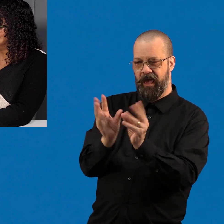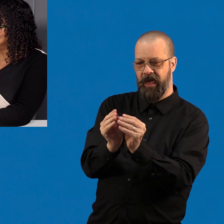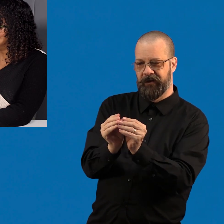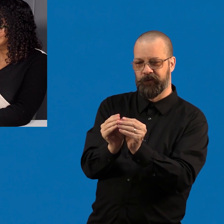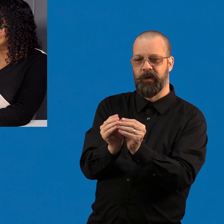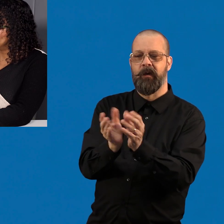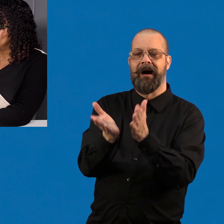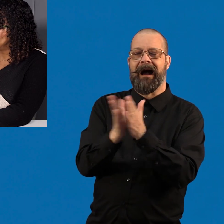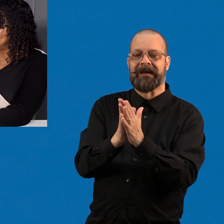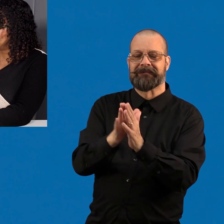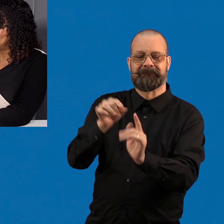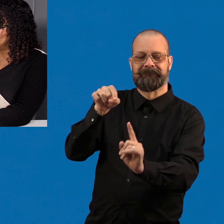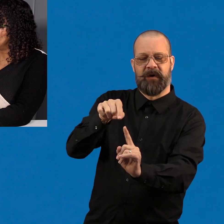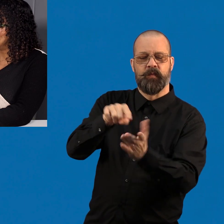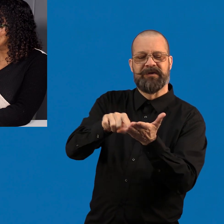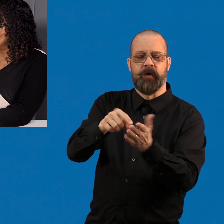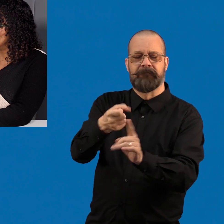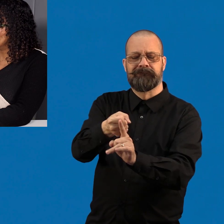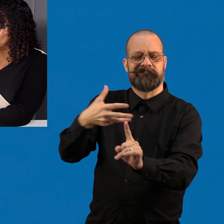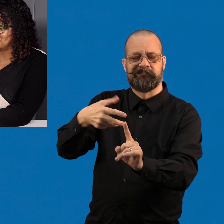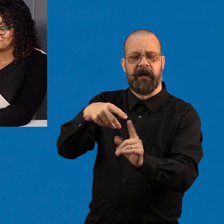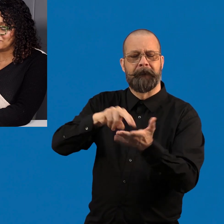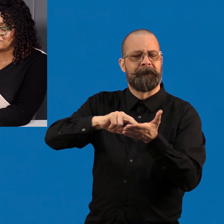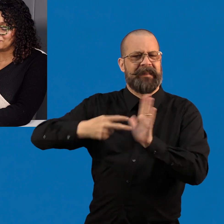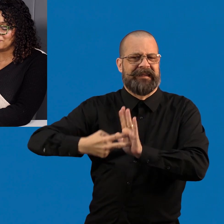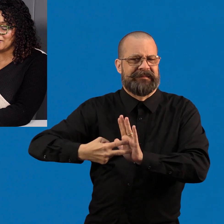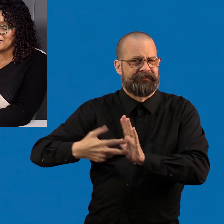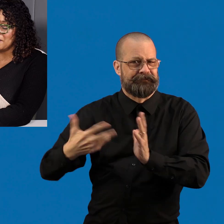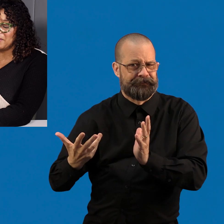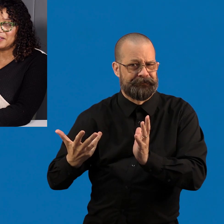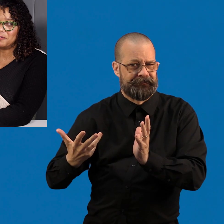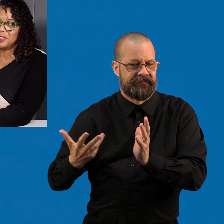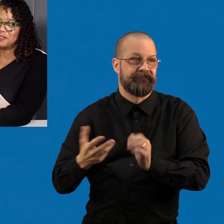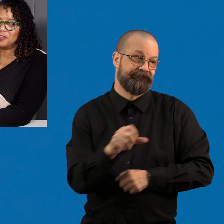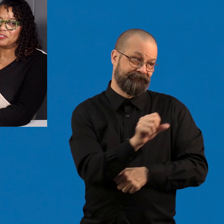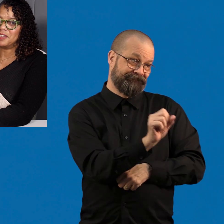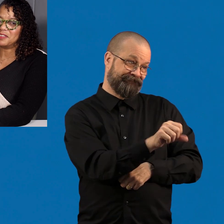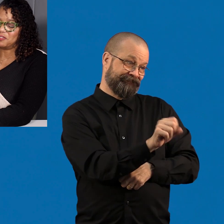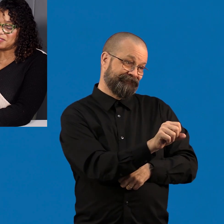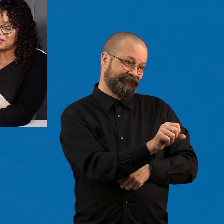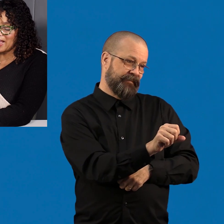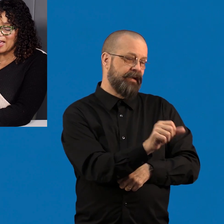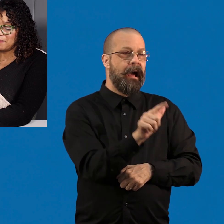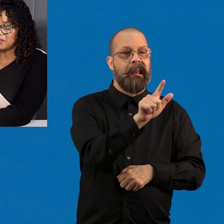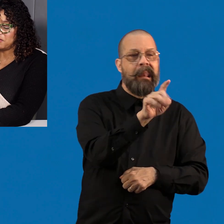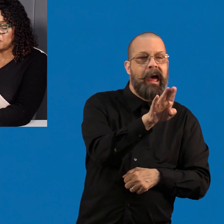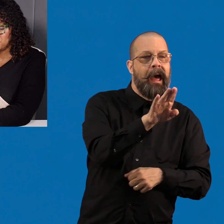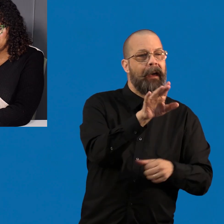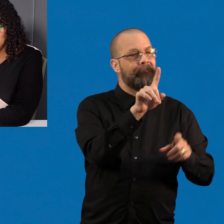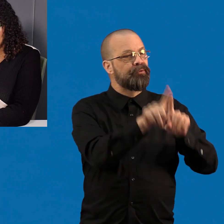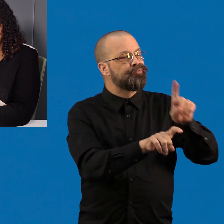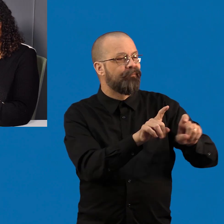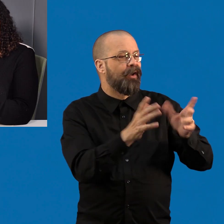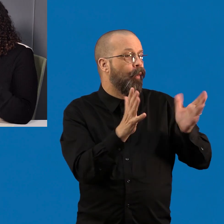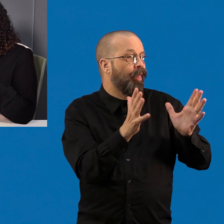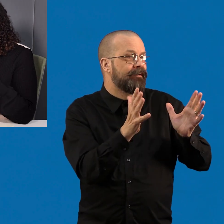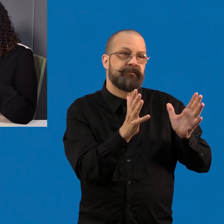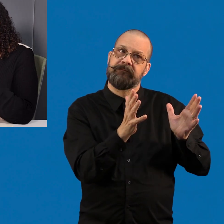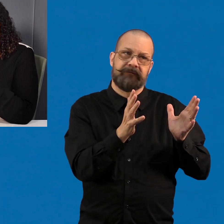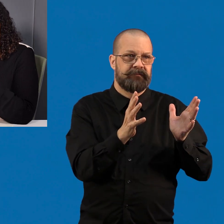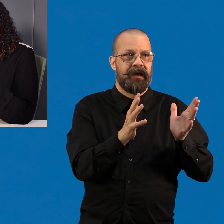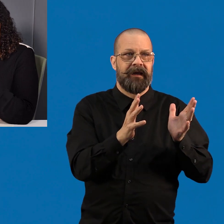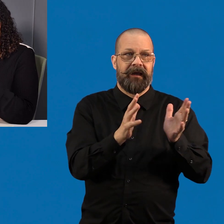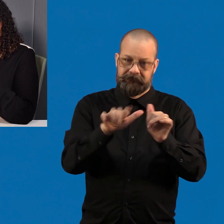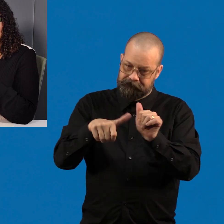episode, we're asking, what even is research? Because research isn't just labs and surveys,